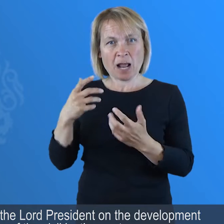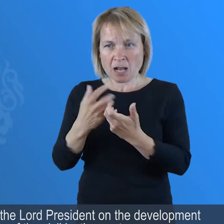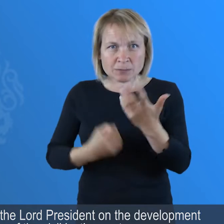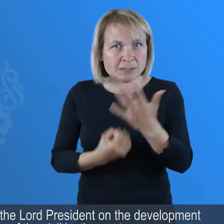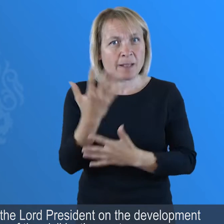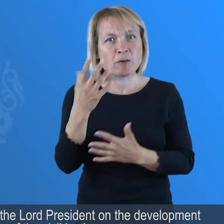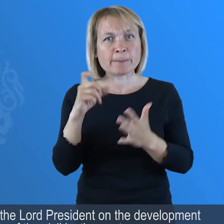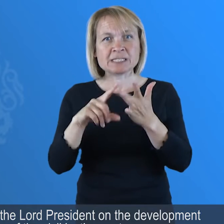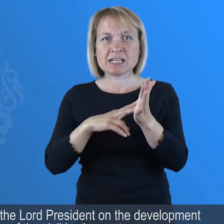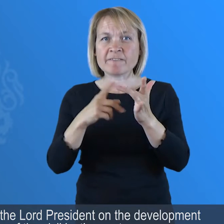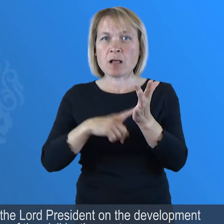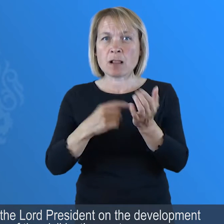system,